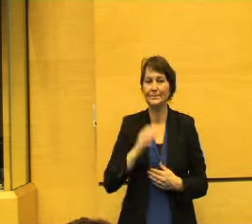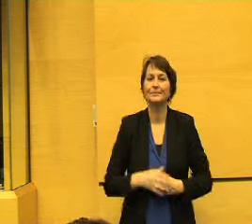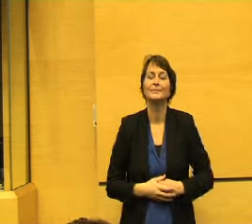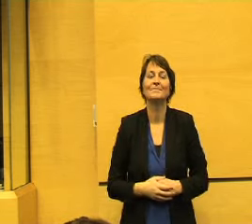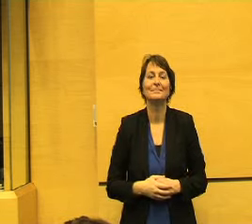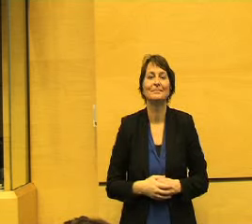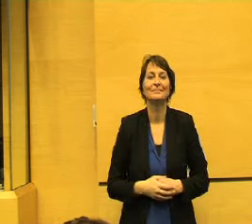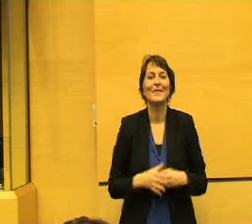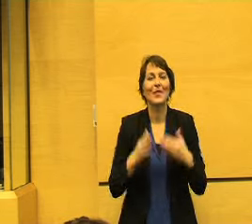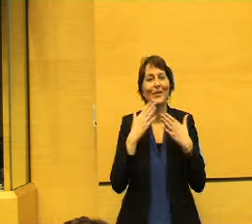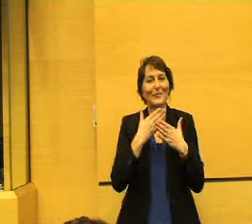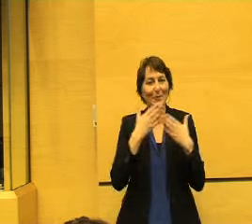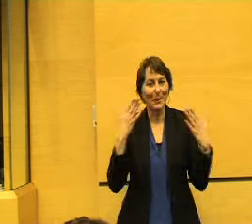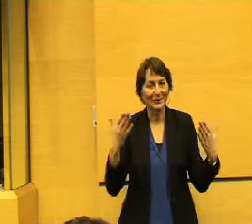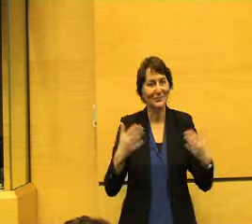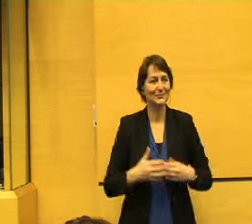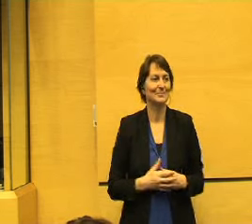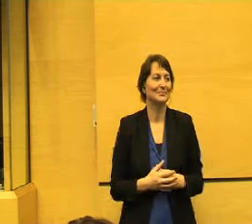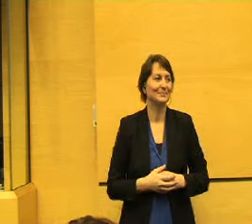Thank you very much.